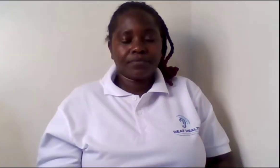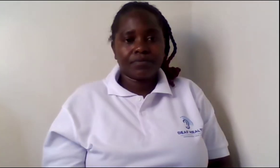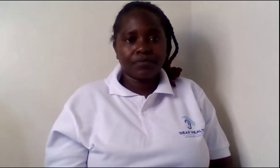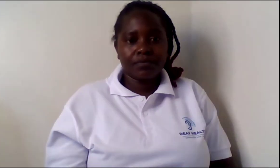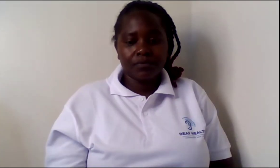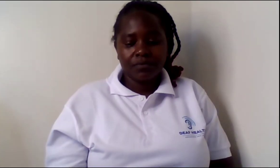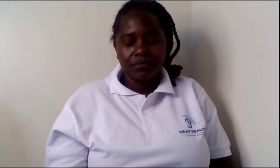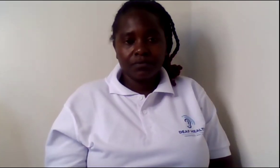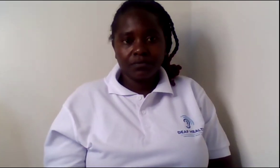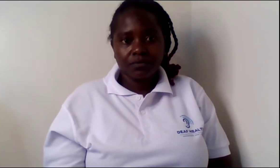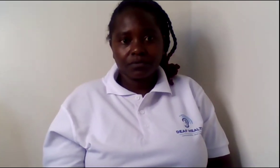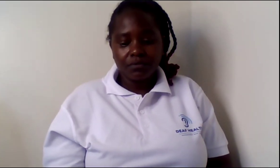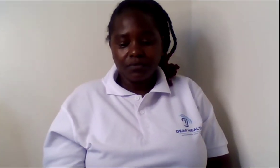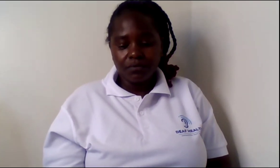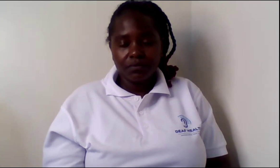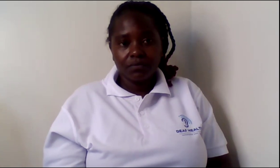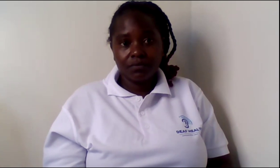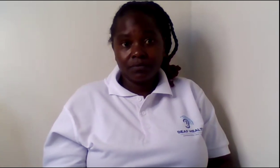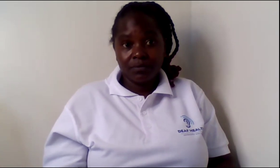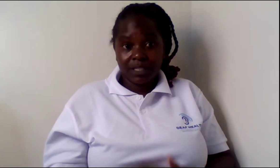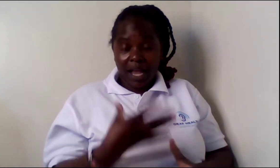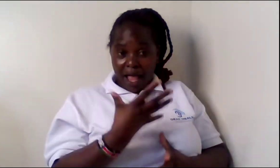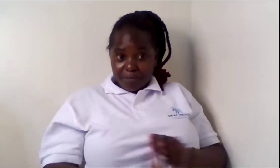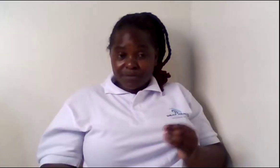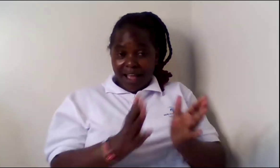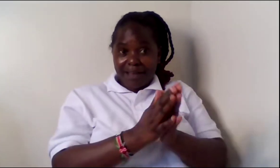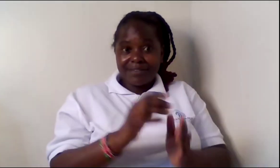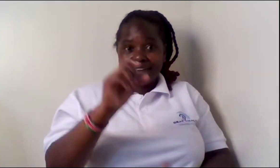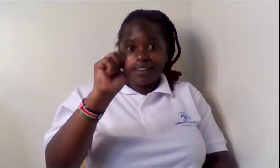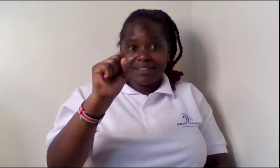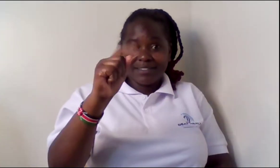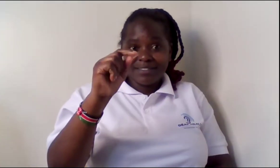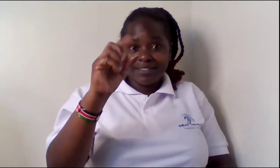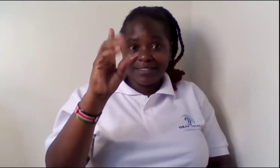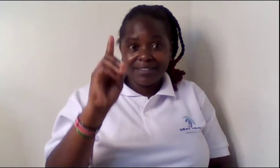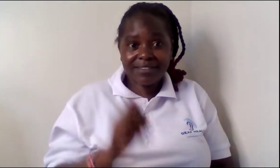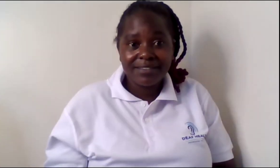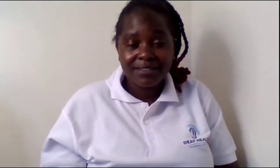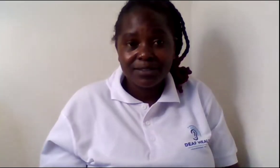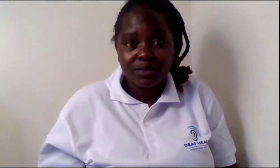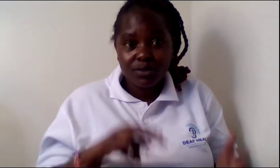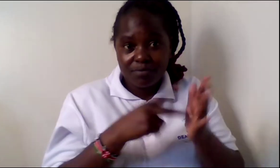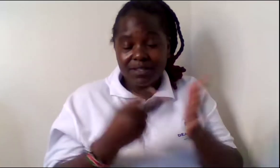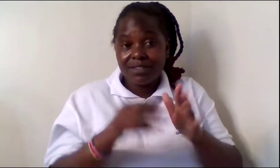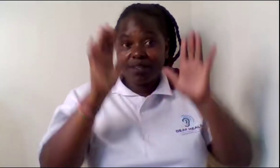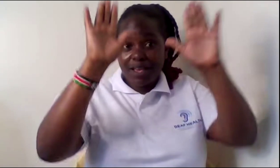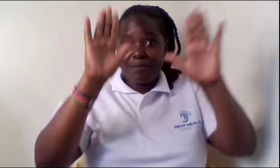the abortion and the STD. So I think that's also that's an important topic about